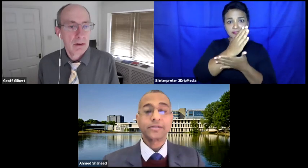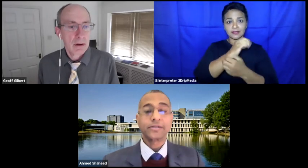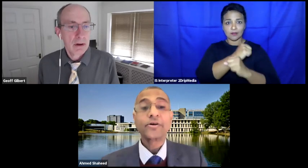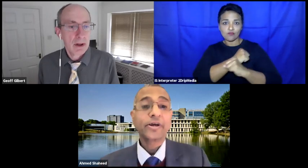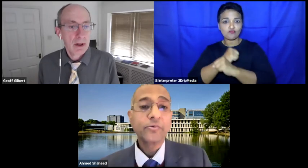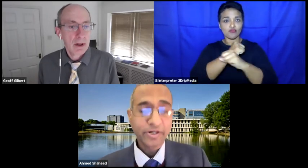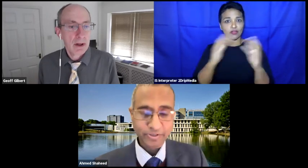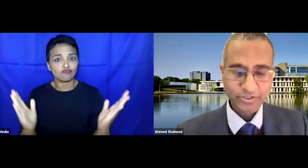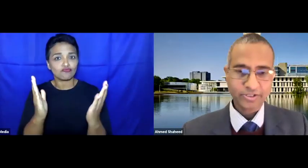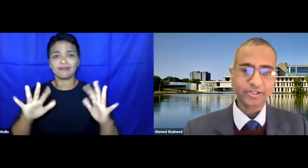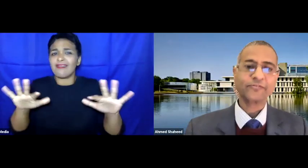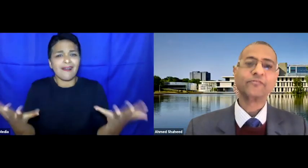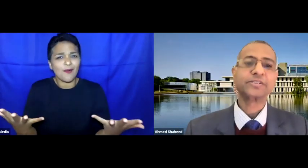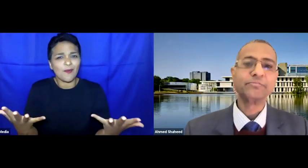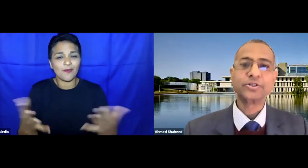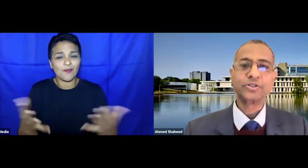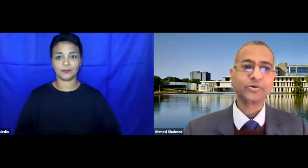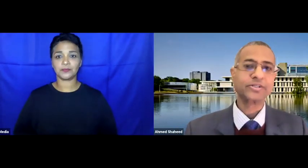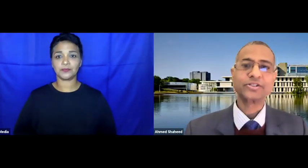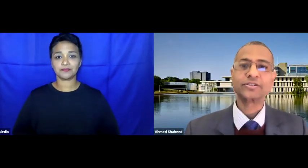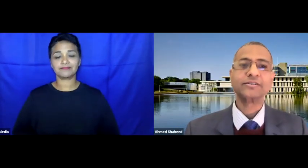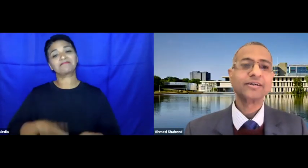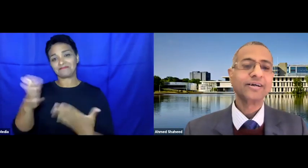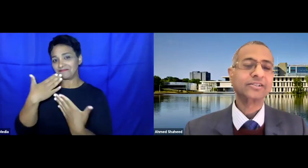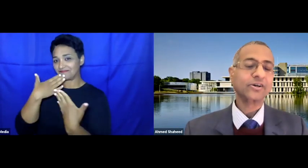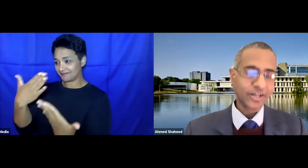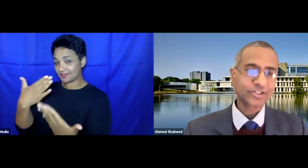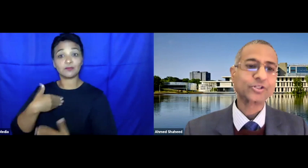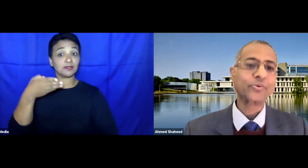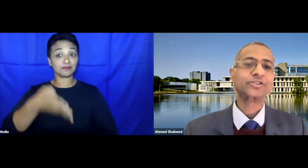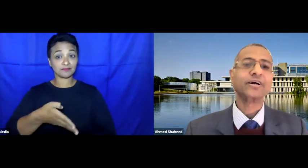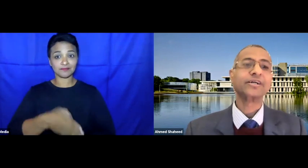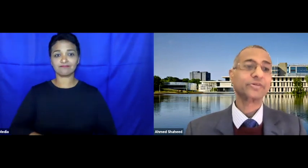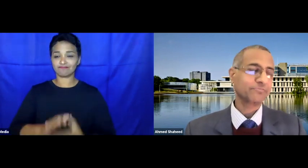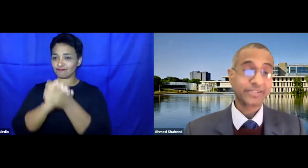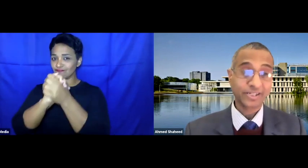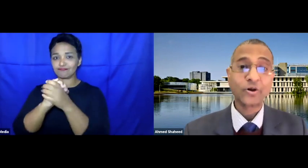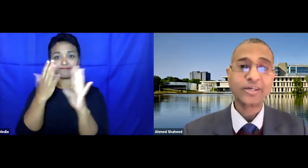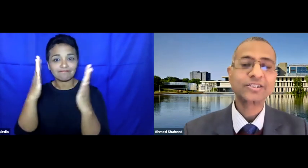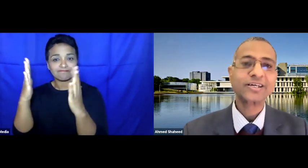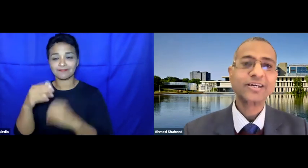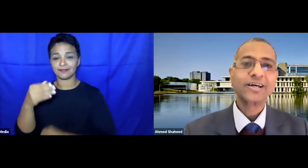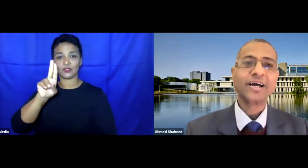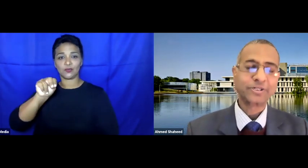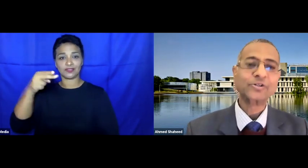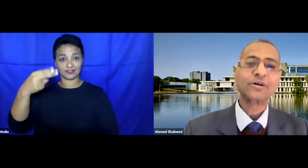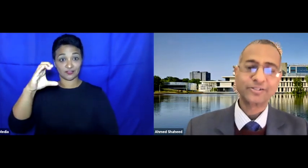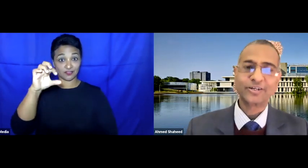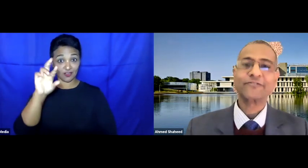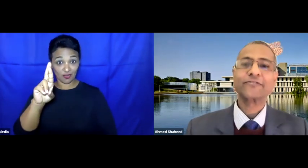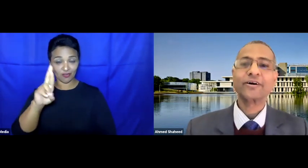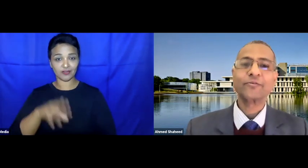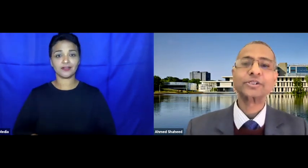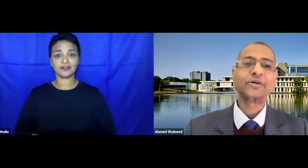Right. Thank you very much, Geoff, for inviting me to join this session. And congratulations to UNHCR and to my 6 colleagues, especially